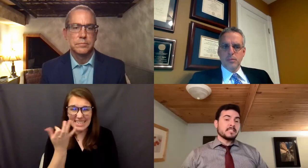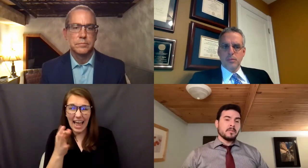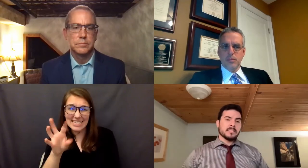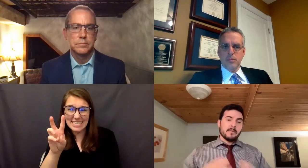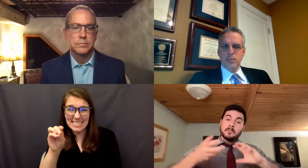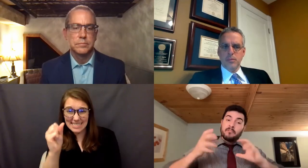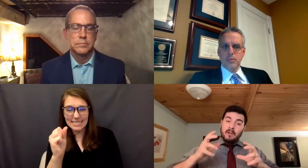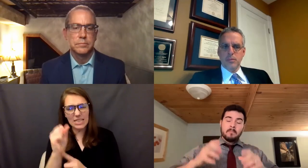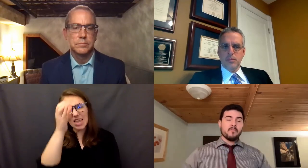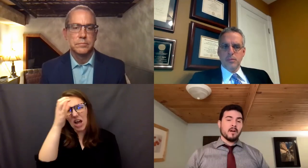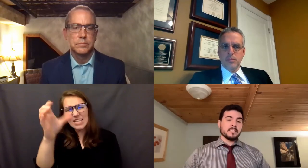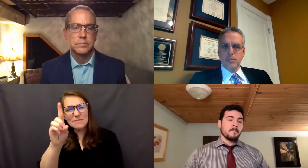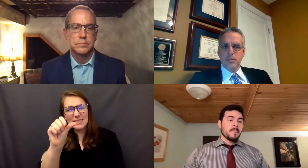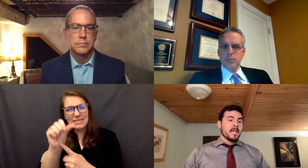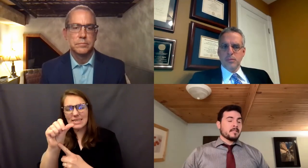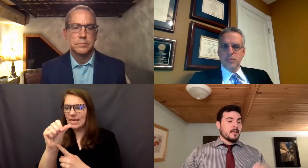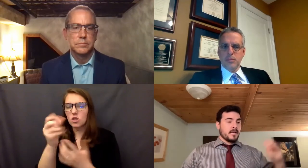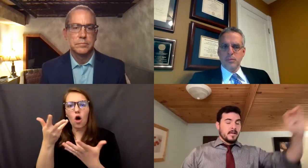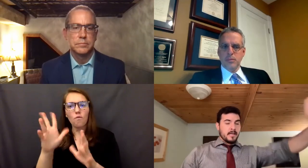of disability itself has been framed for us.